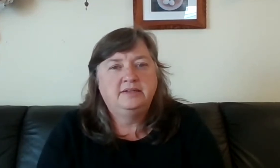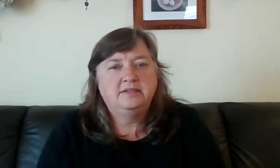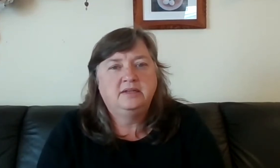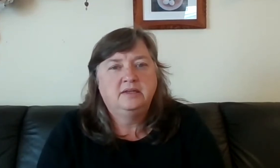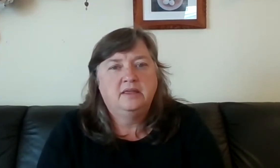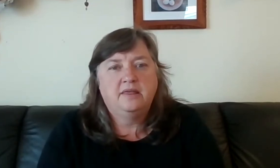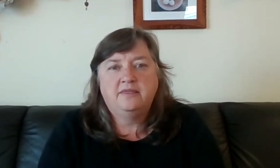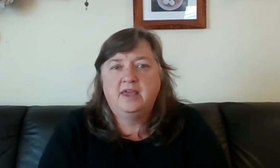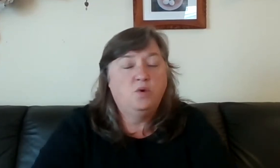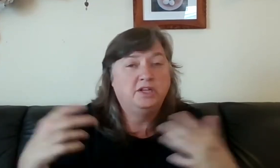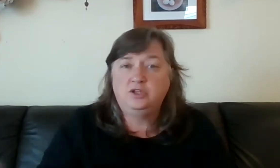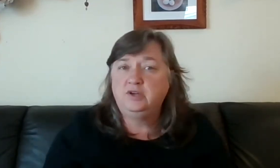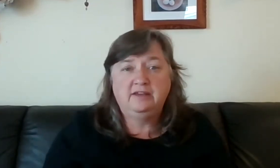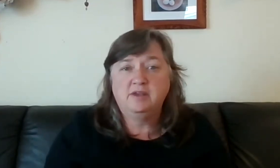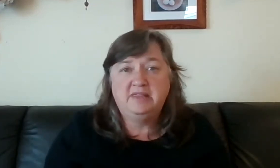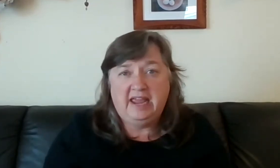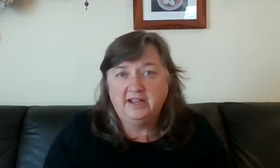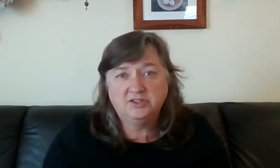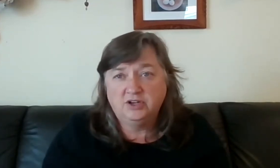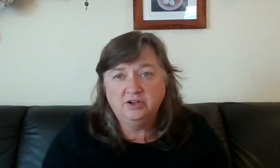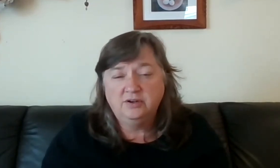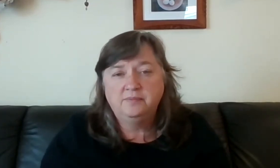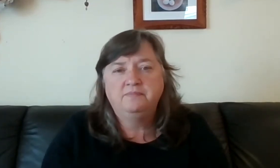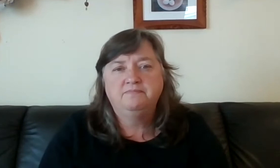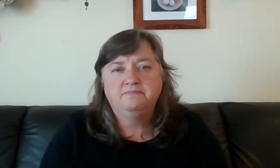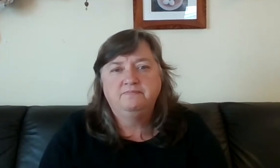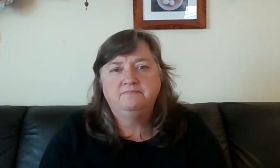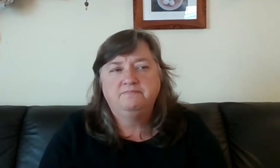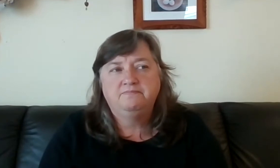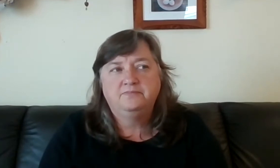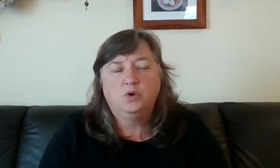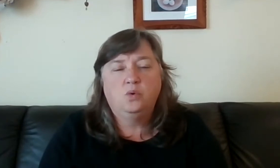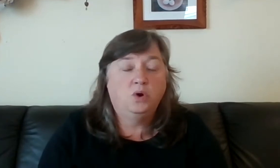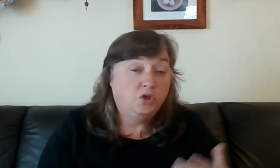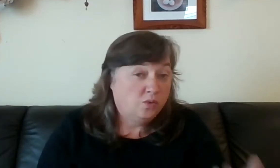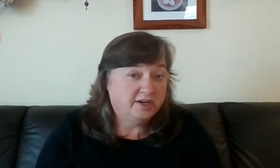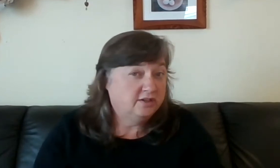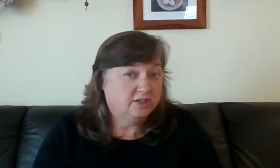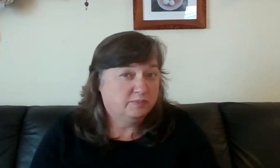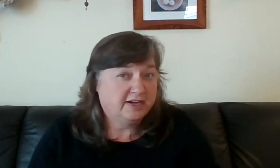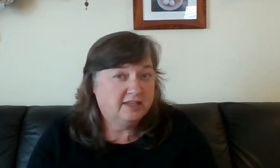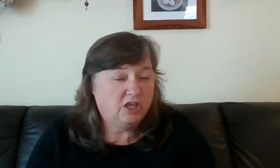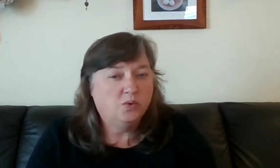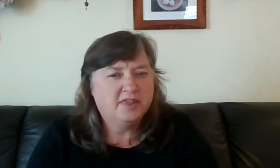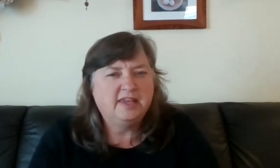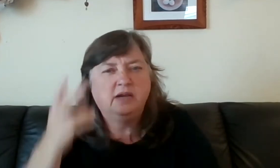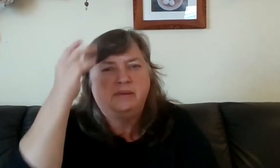and they wanted you to give them the answer, or you wanted to express that you were thinking about